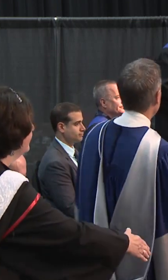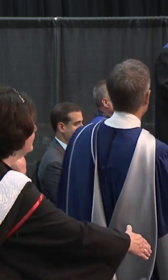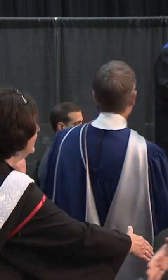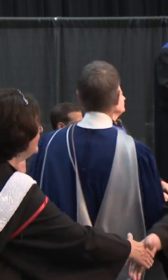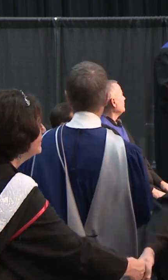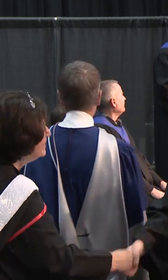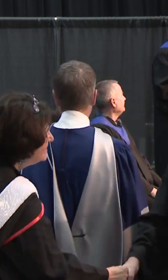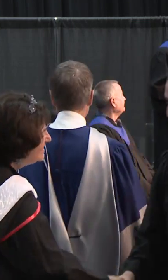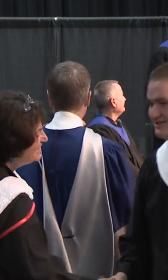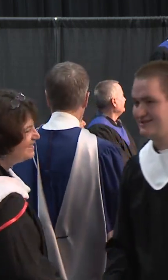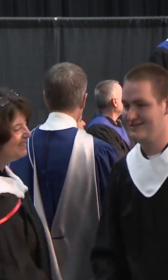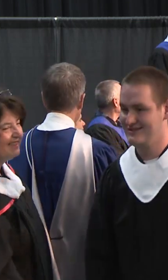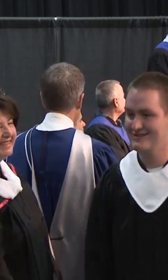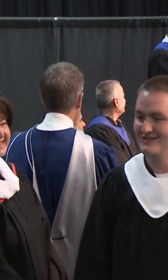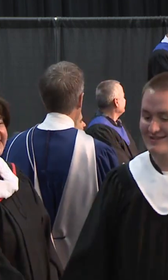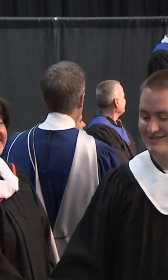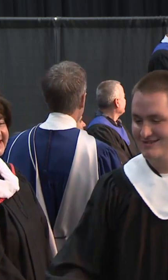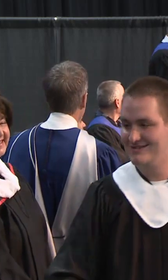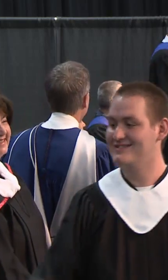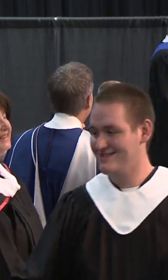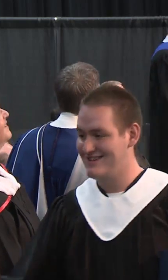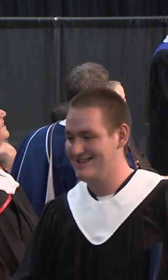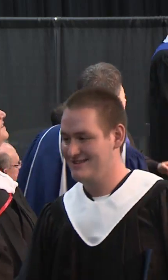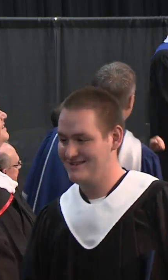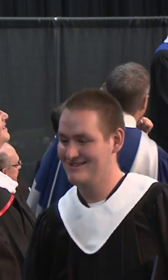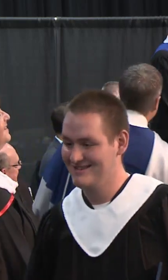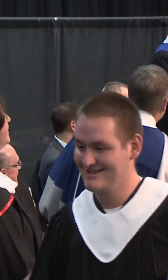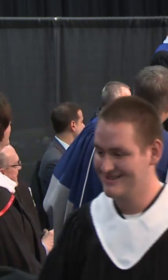Rebecca Amiro.